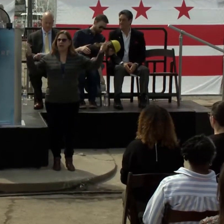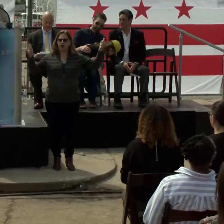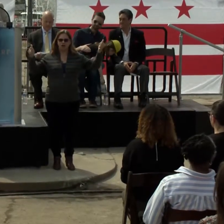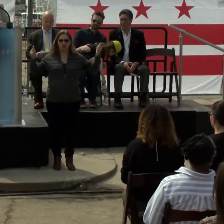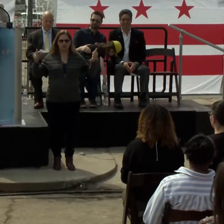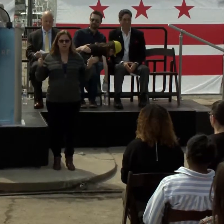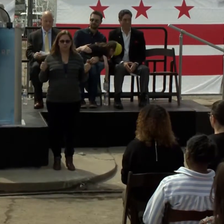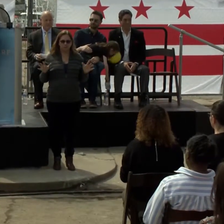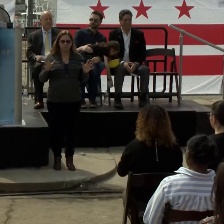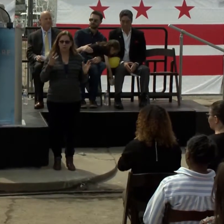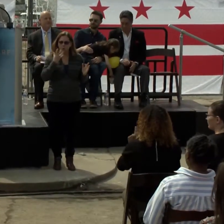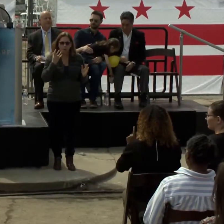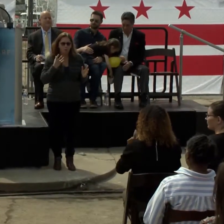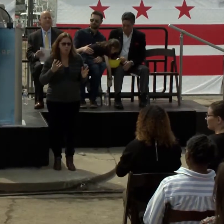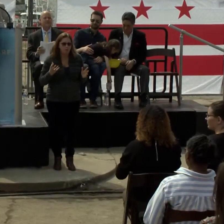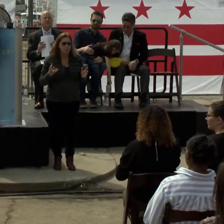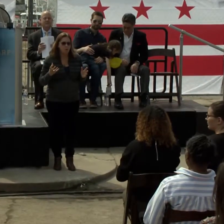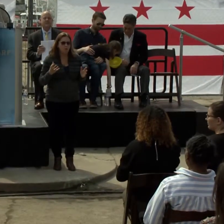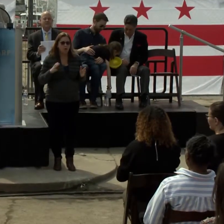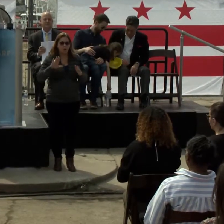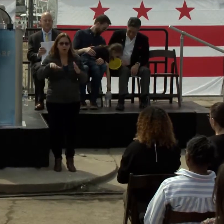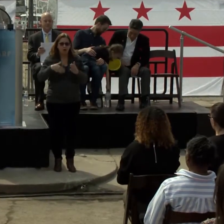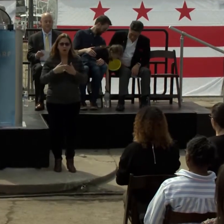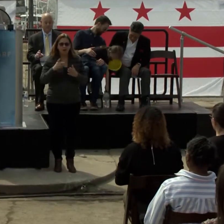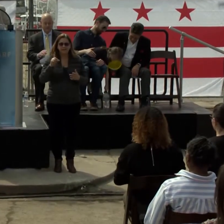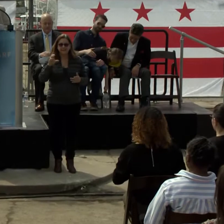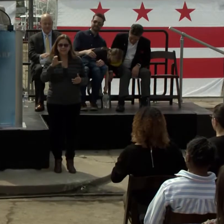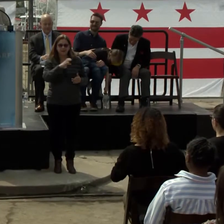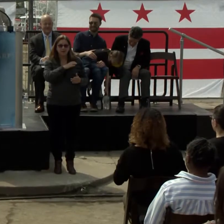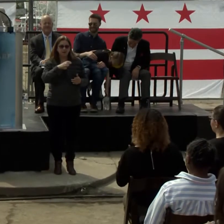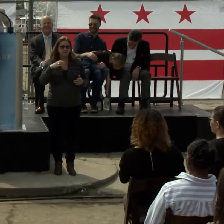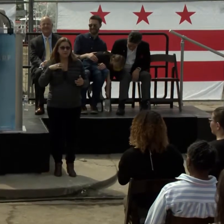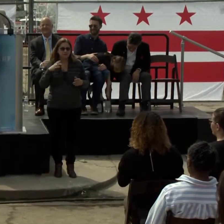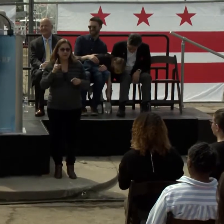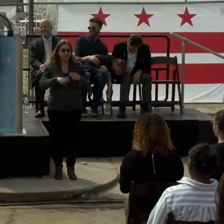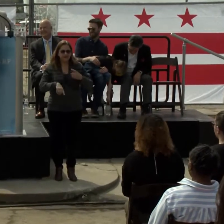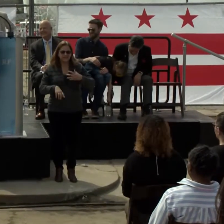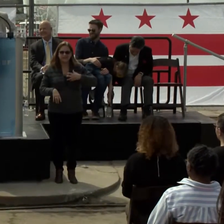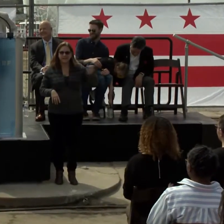It's all D.C. Congress can't take this away from us,